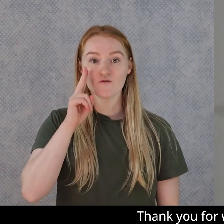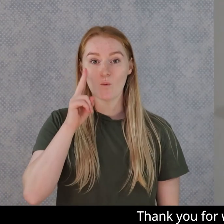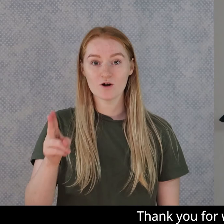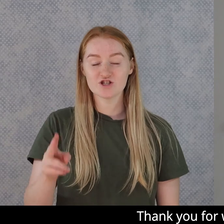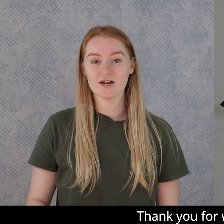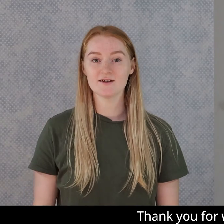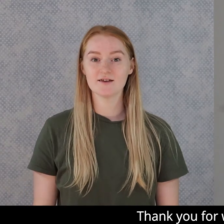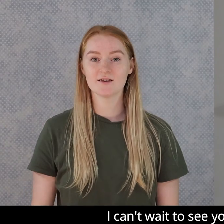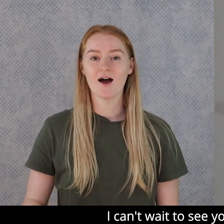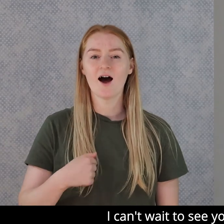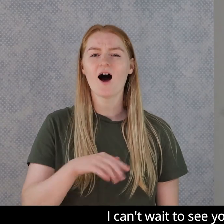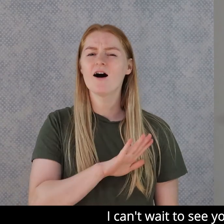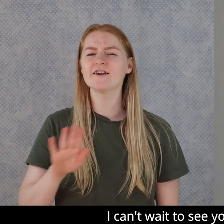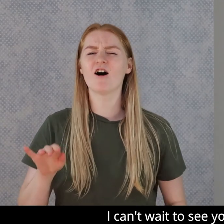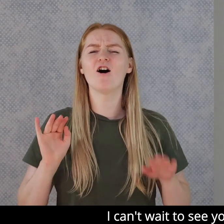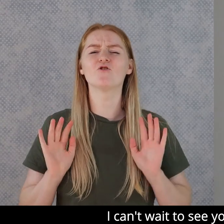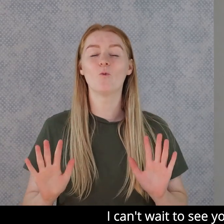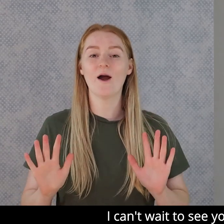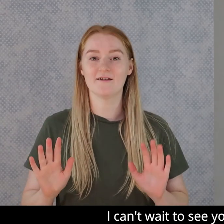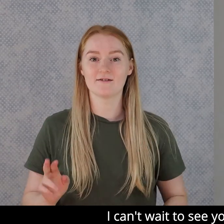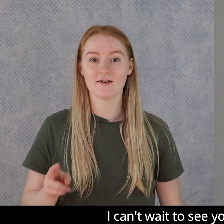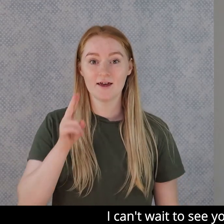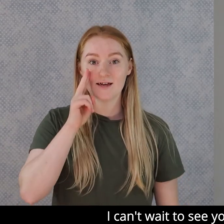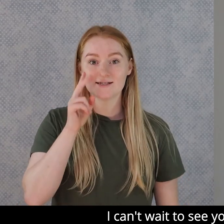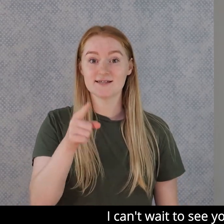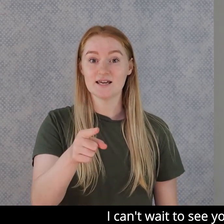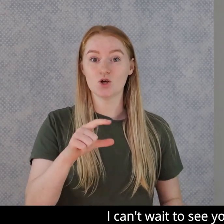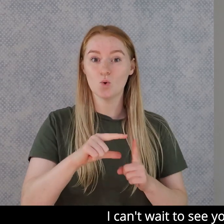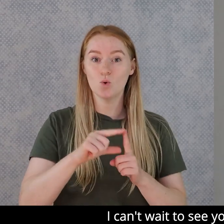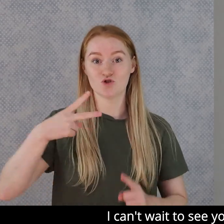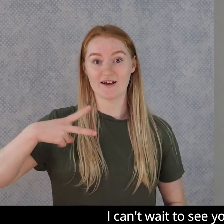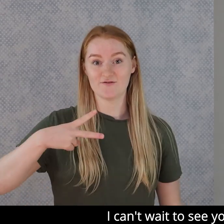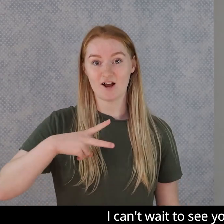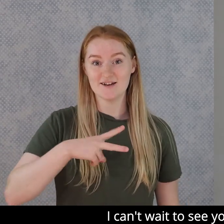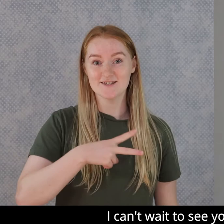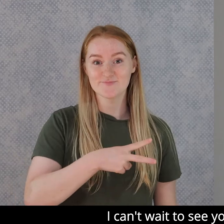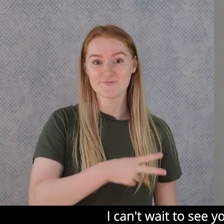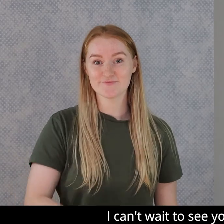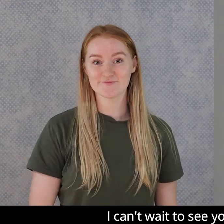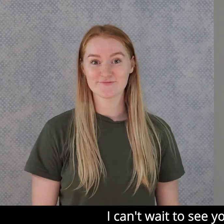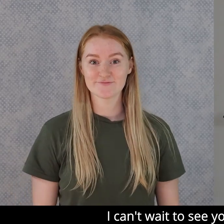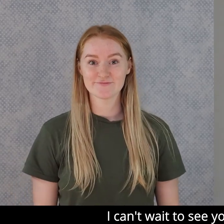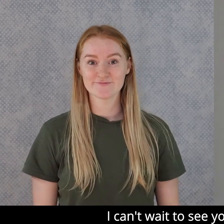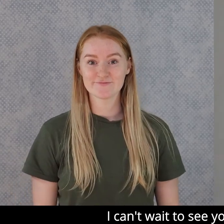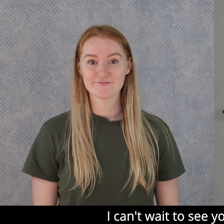Thank you for watching. I can't wait to see your dragonflies.